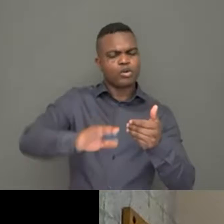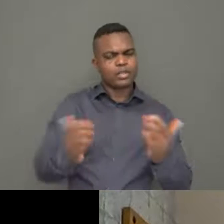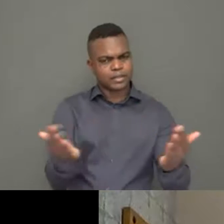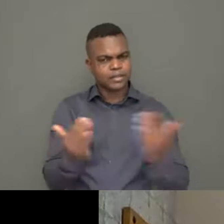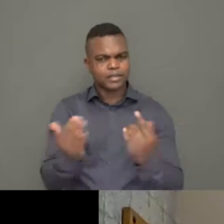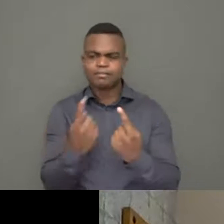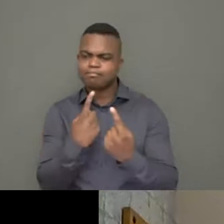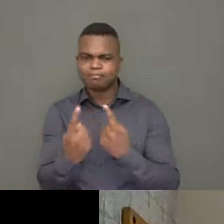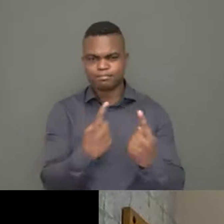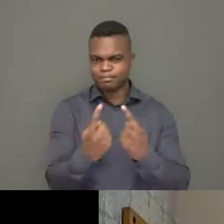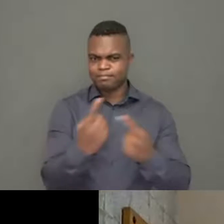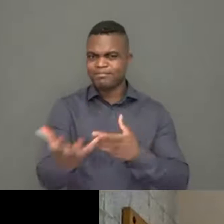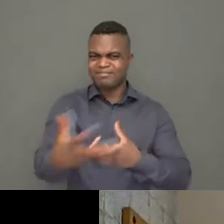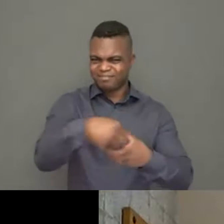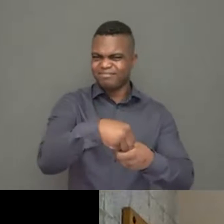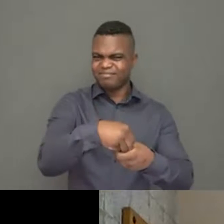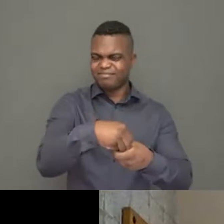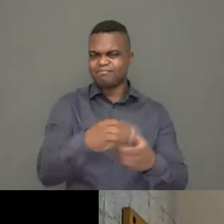exchange visits.